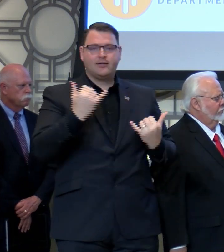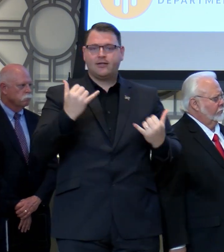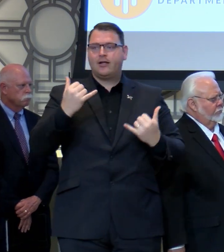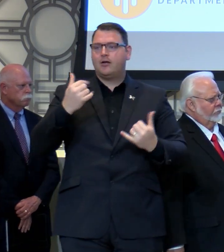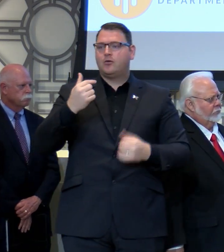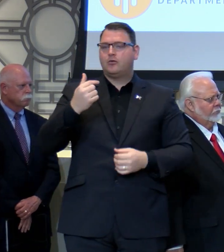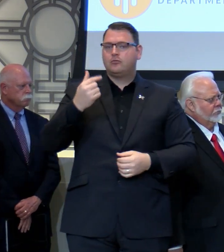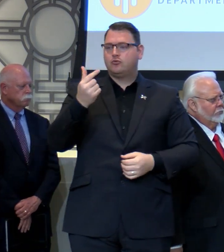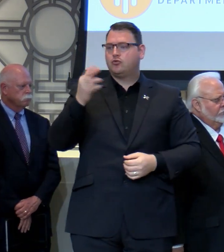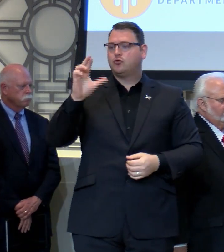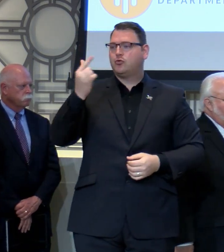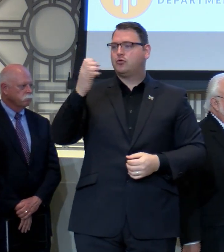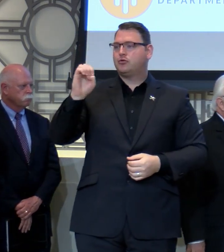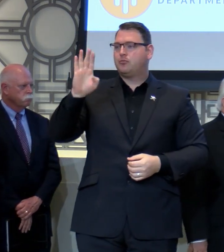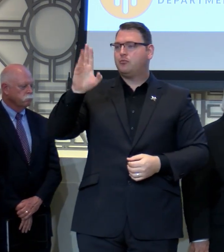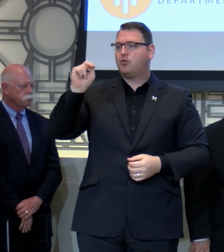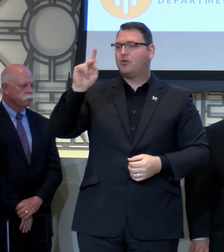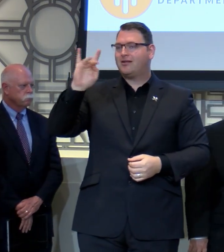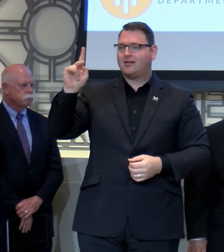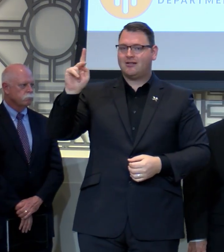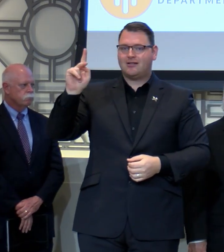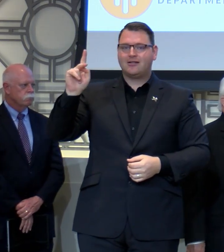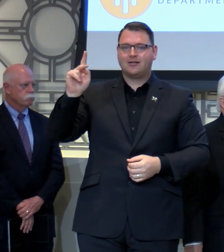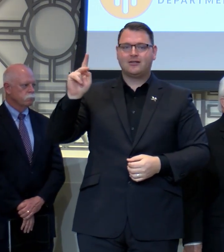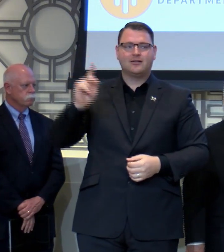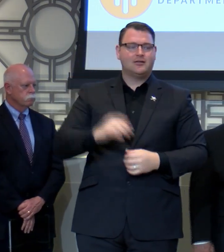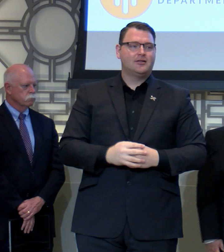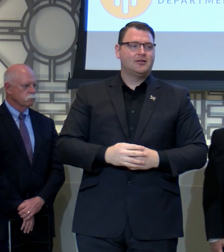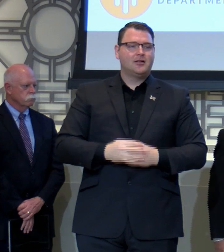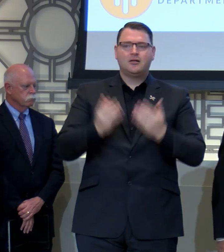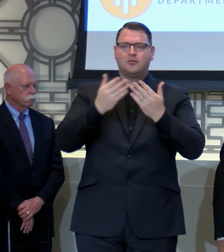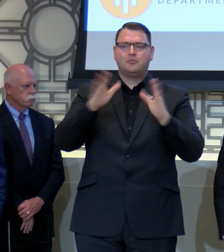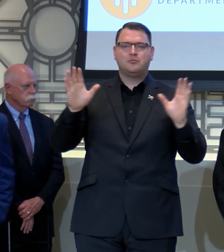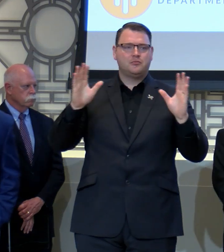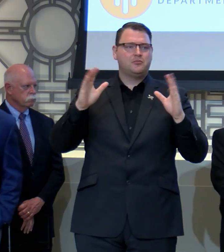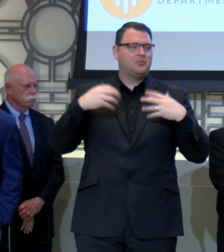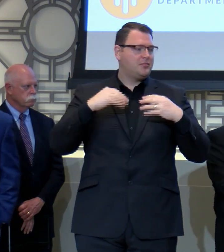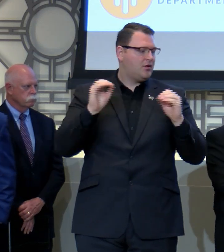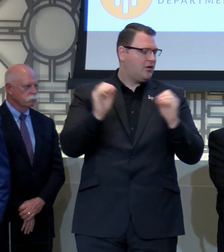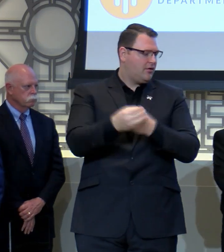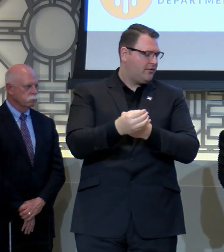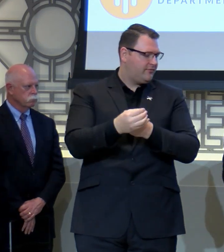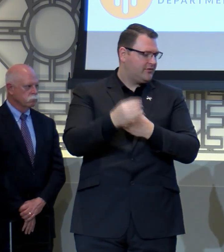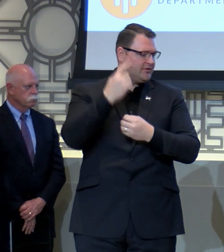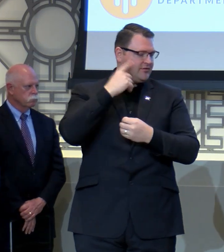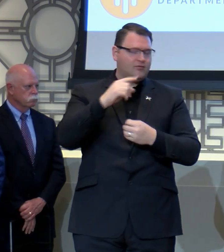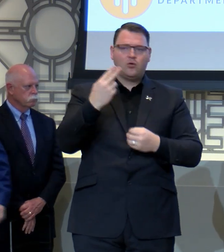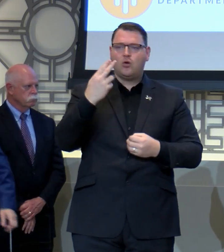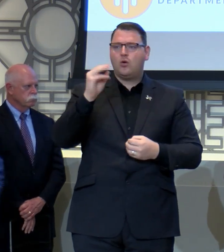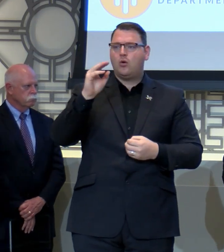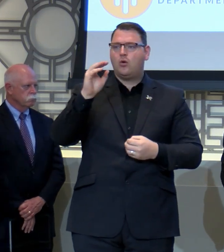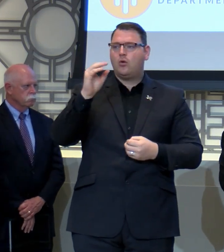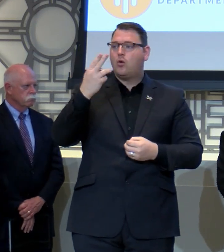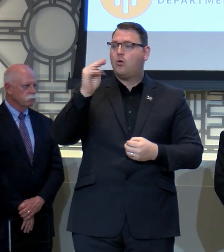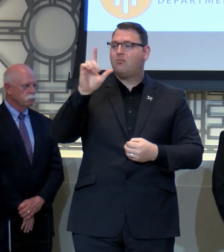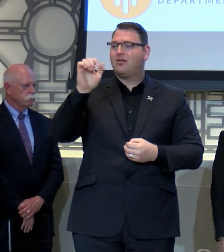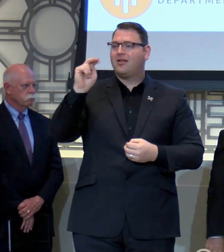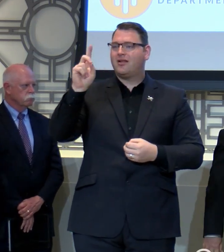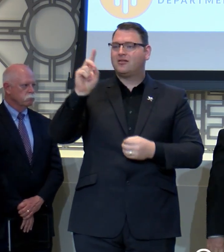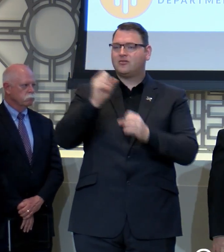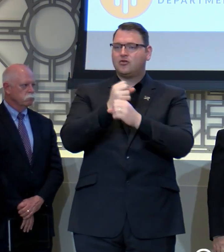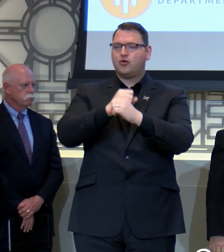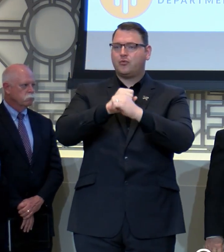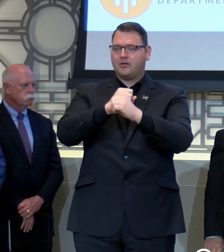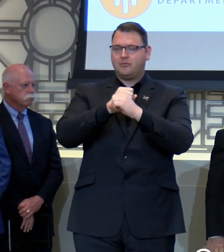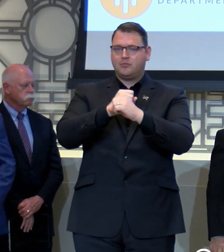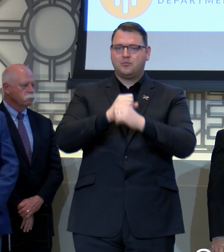all of these retailers. Great. Thank you, Mayor, and thank you for your leadership and guidance on putting this